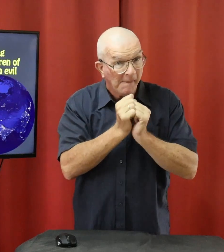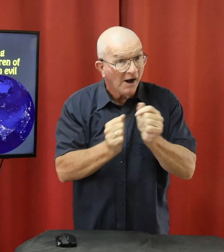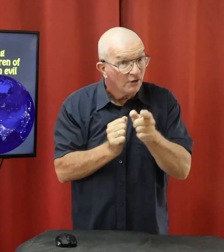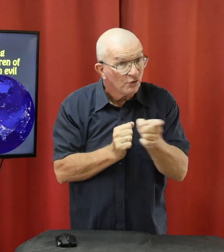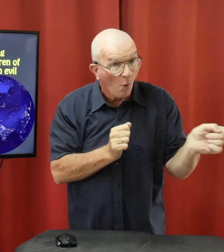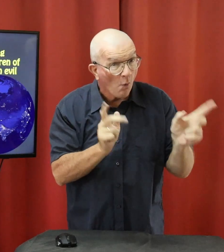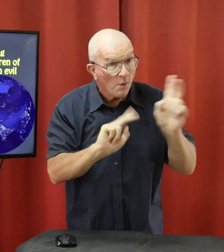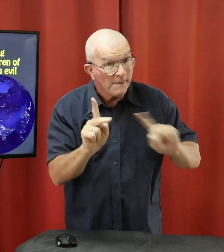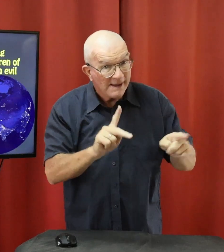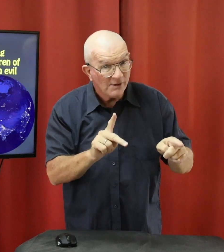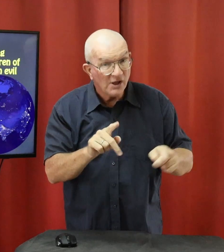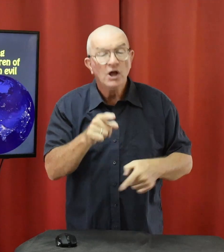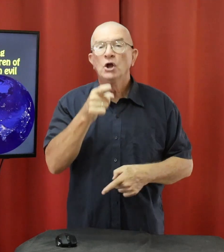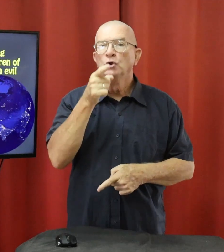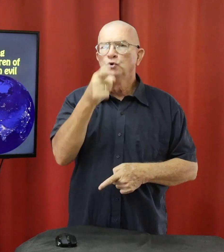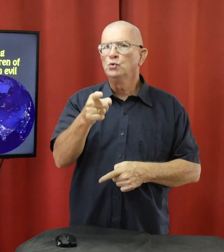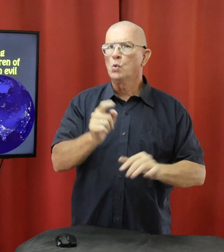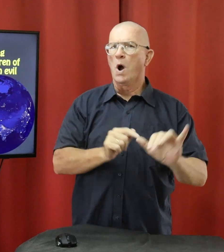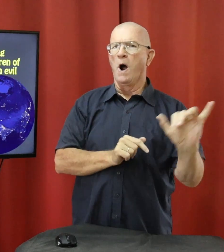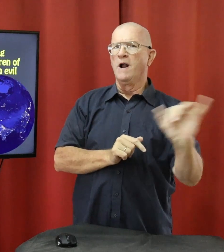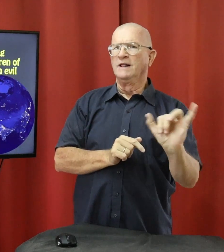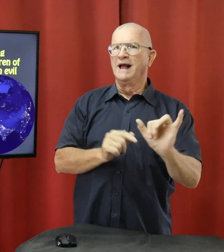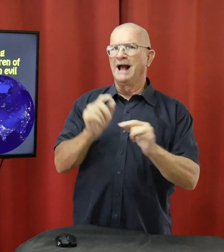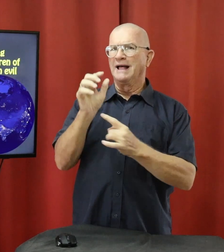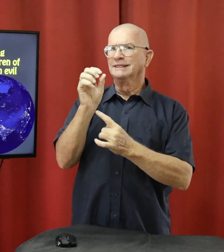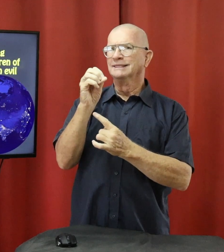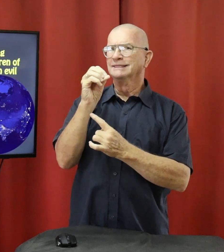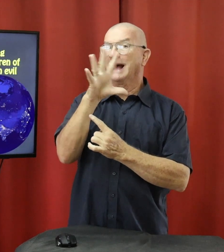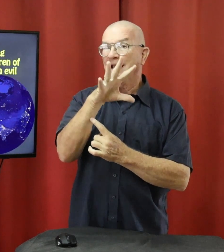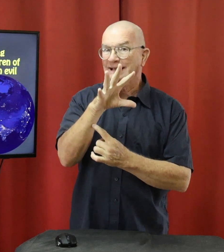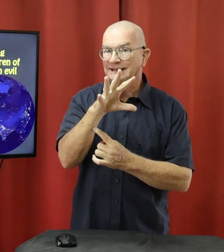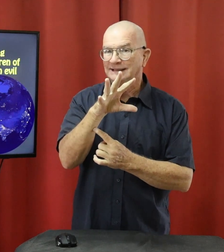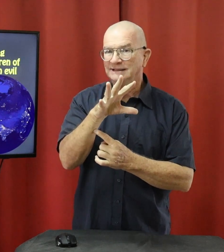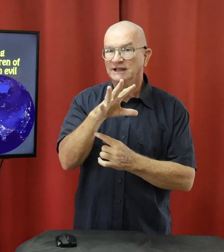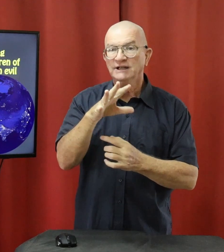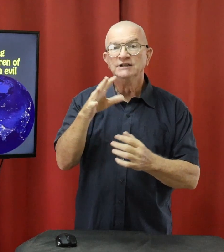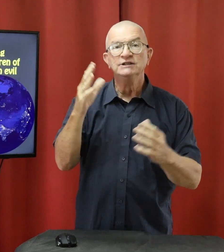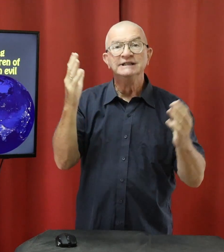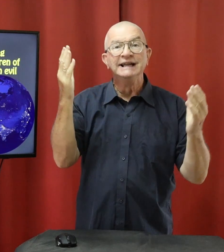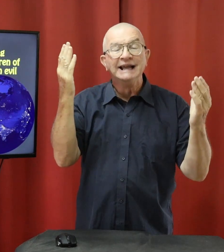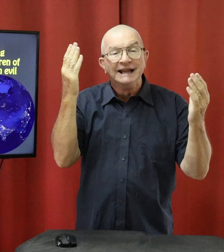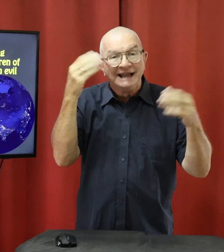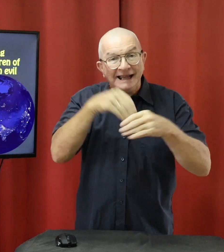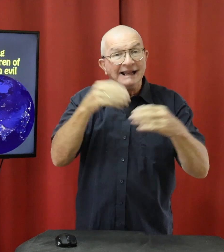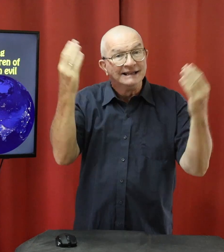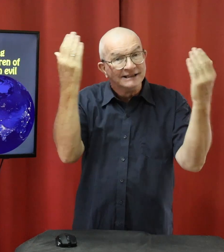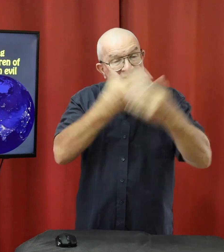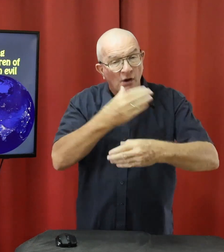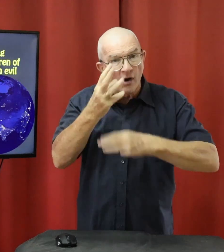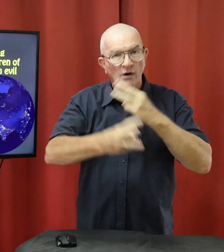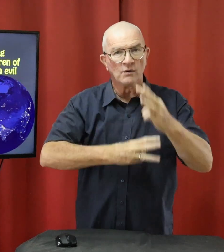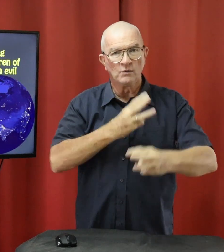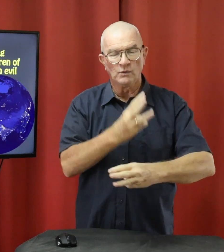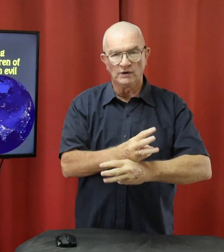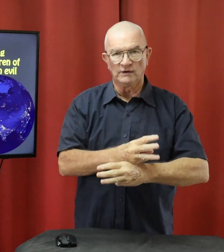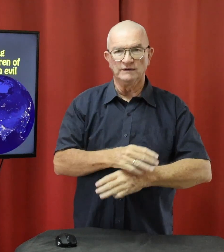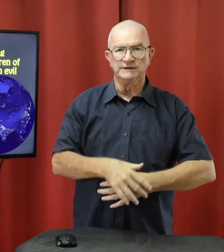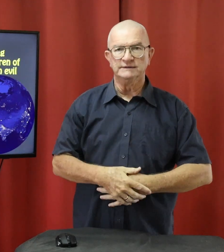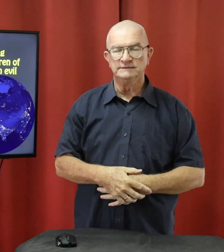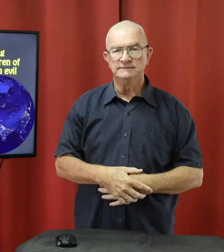Among those people, you should shine like lights in a dark world.